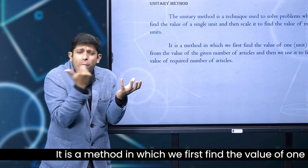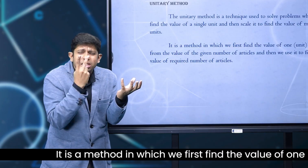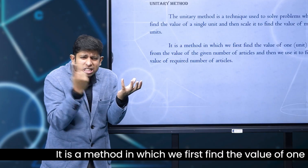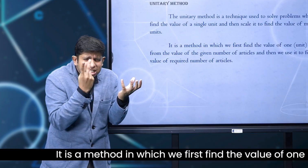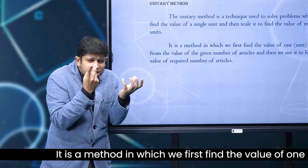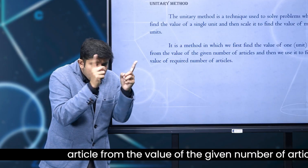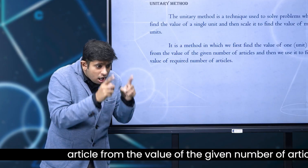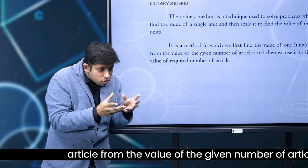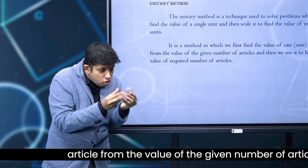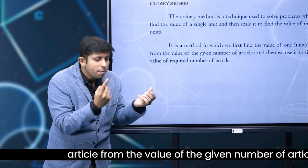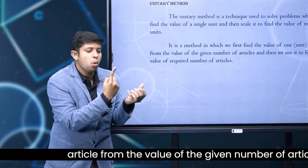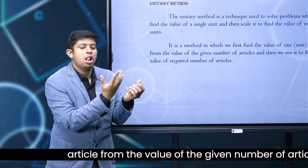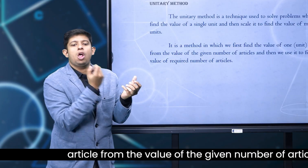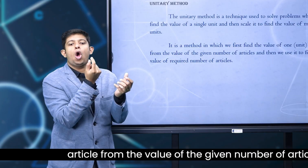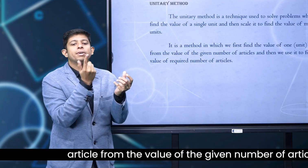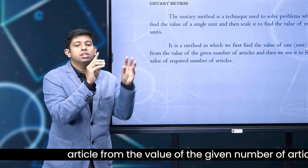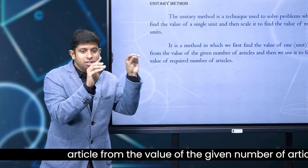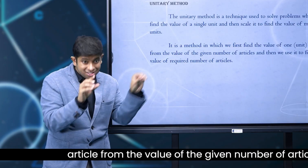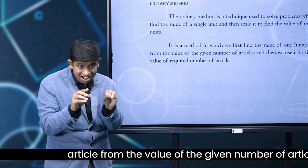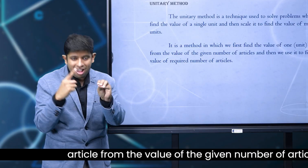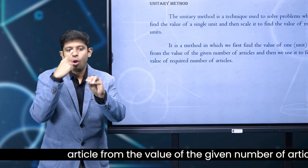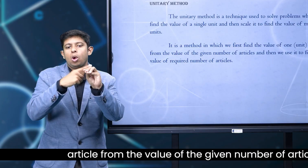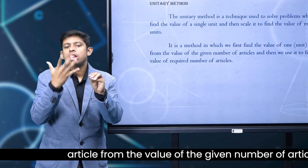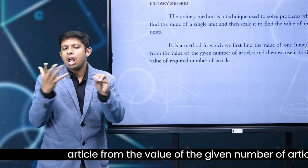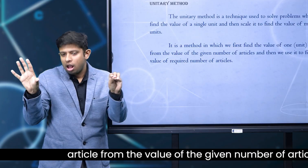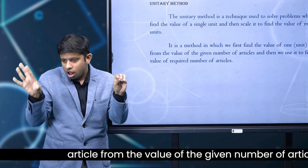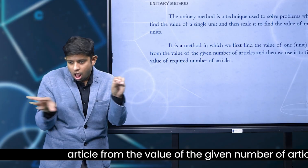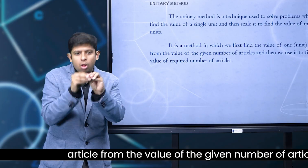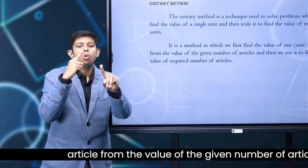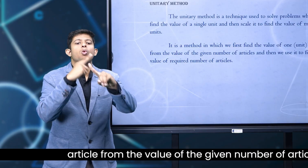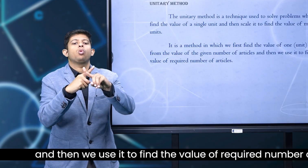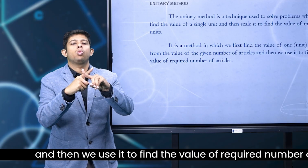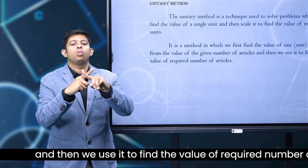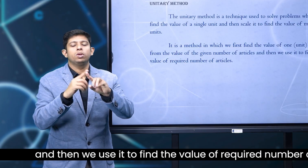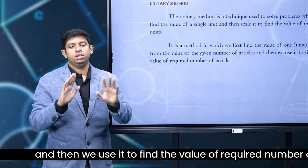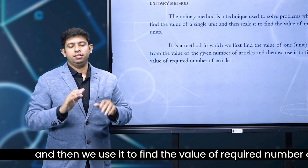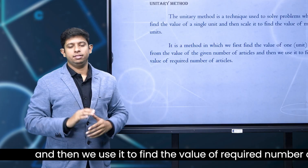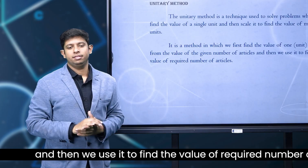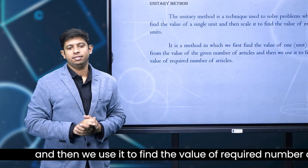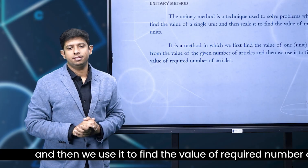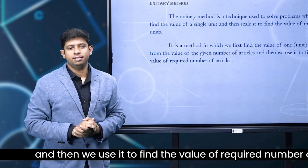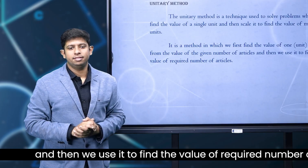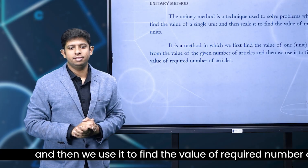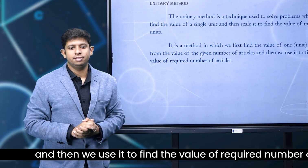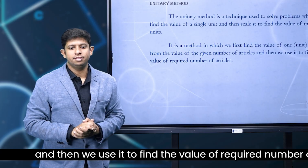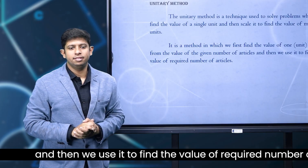unit article from the value of the given number of articles, and then we use it to find the value of required number of